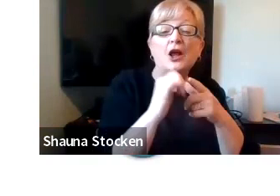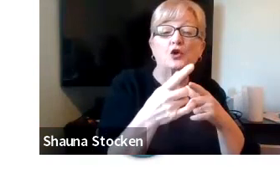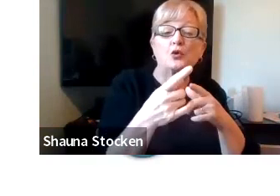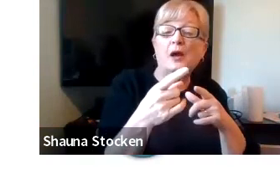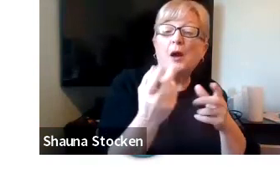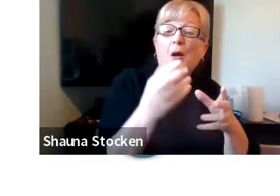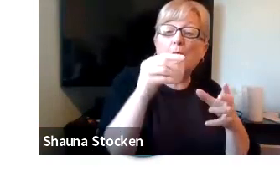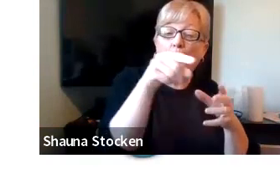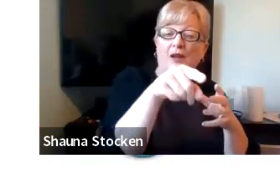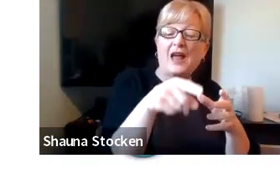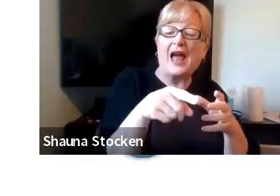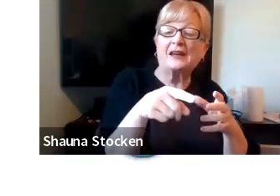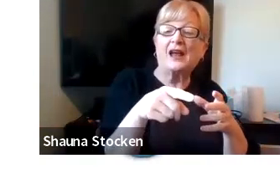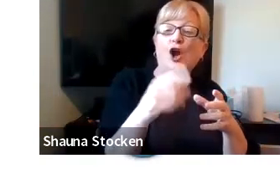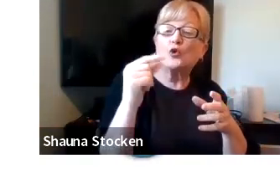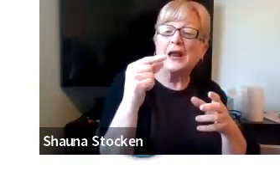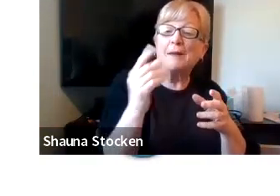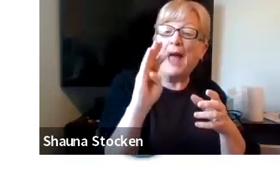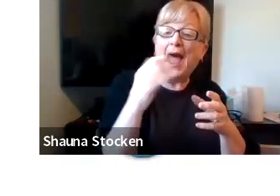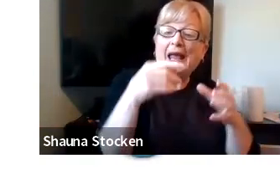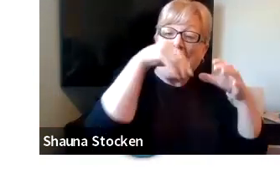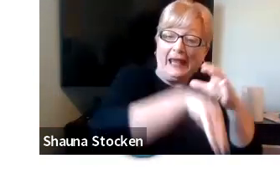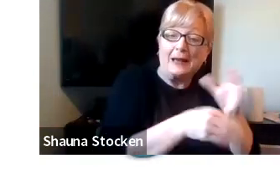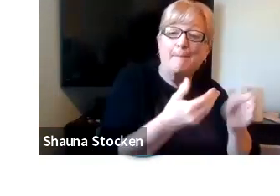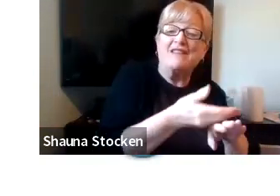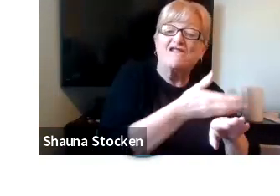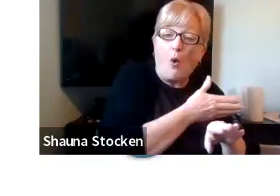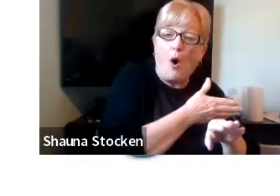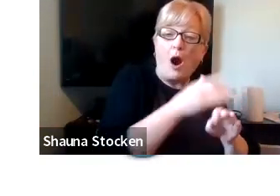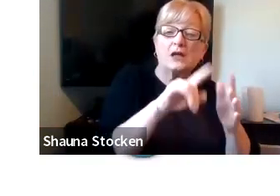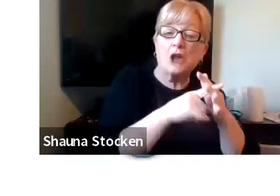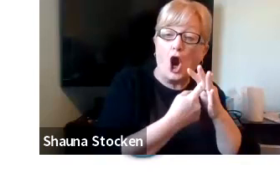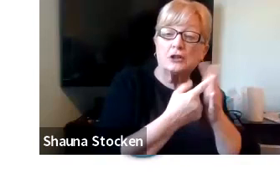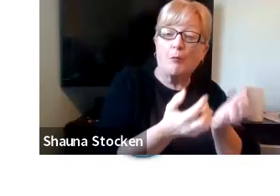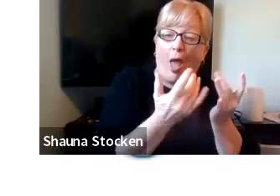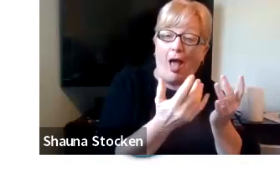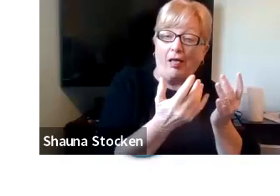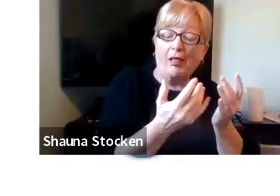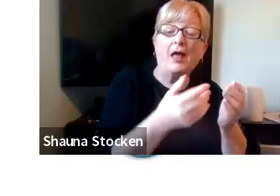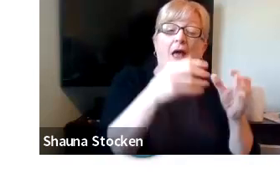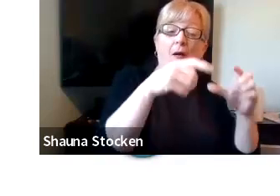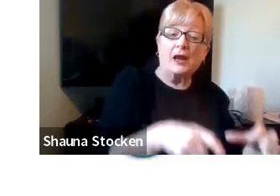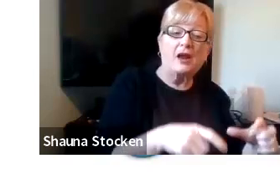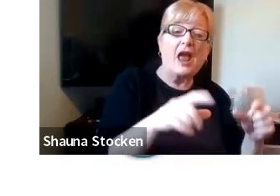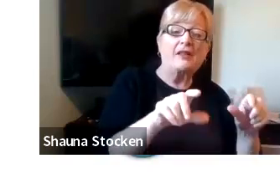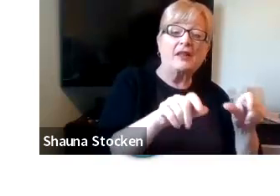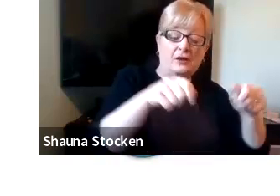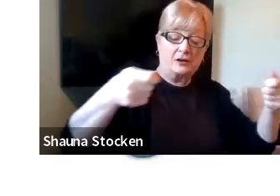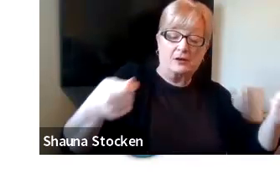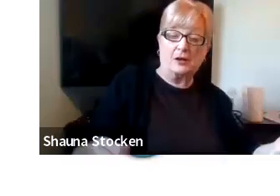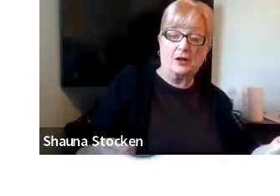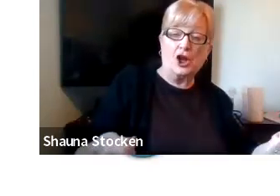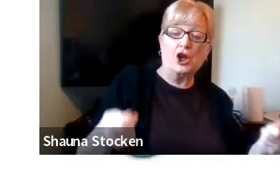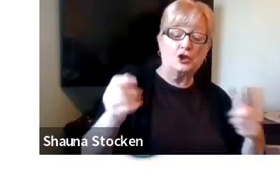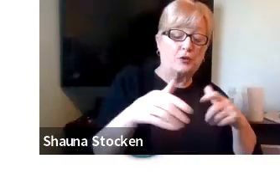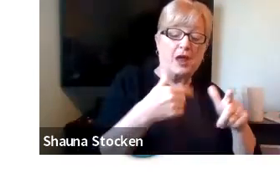starts boiling. And then there's a silicone piece that kind of hangs out that you leave outside the pot. And so when whatever